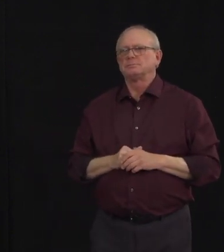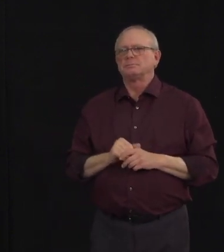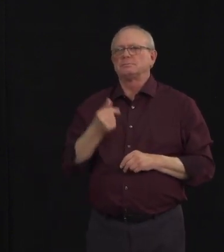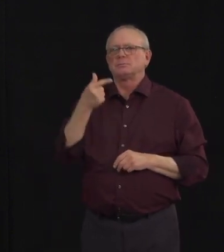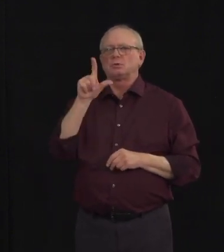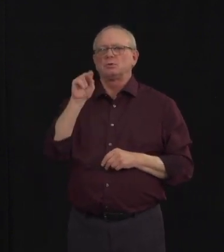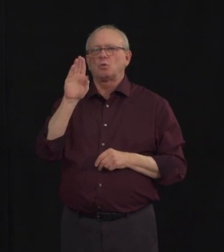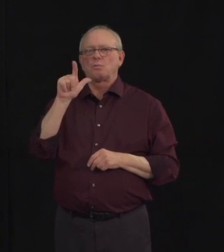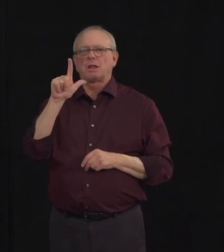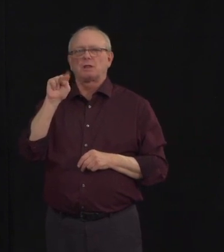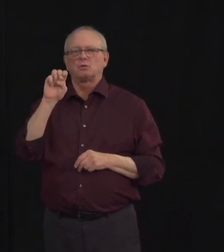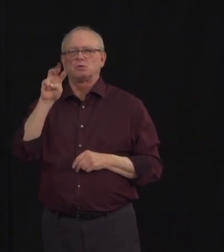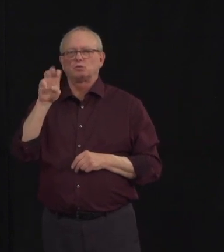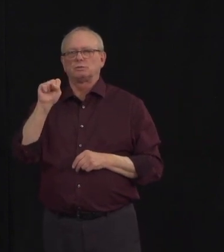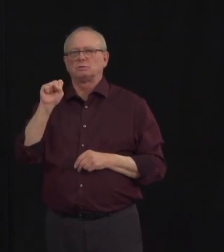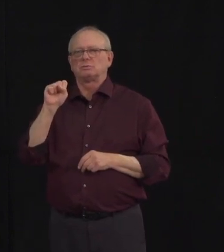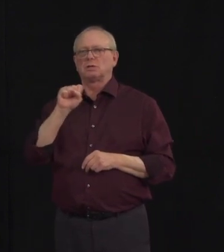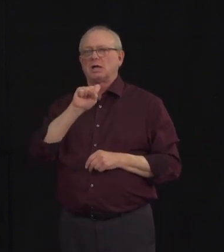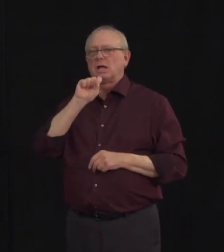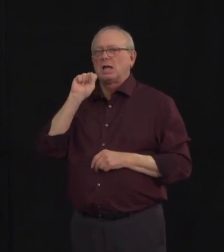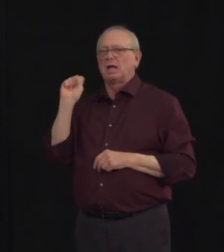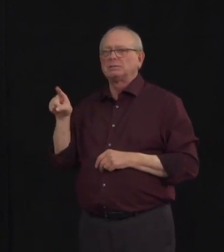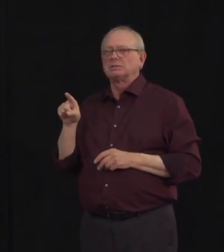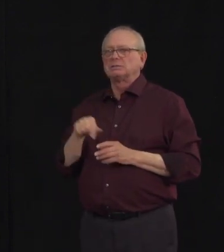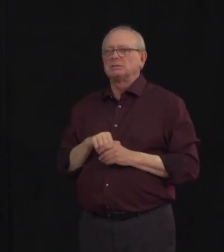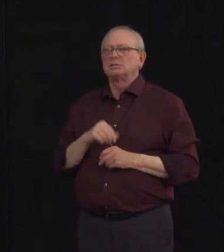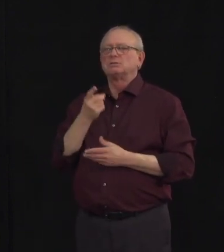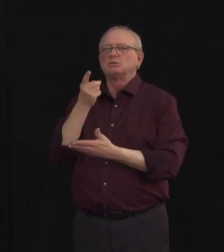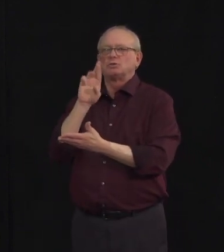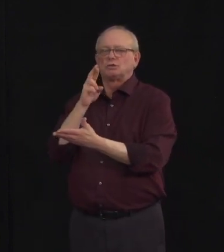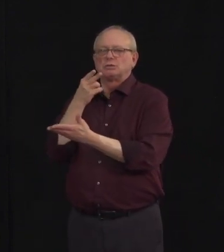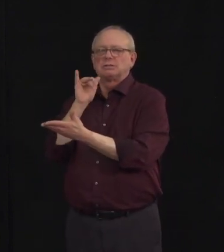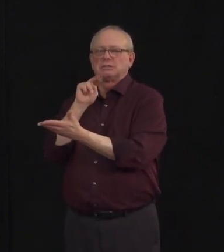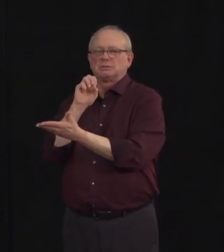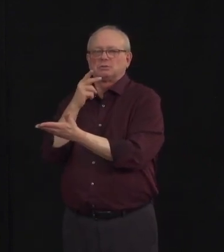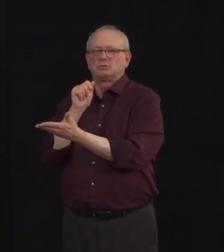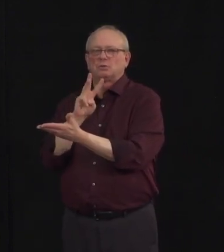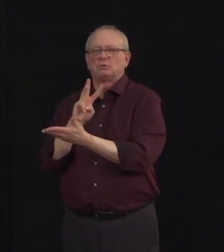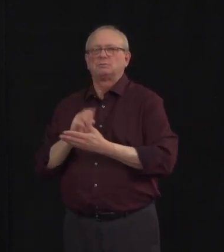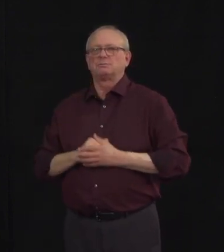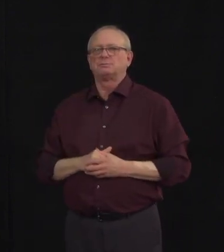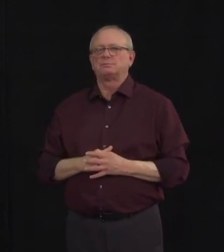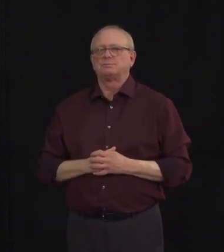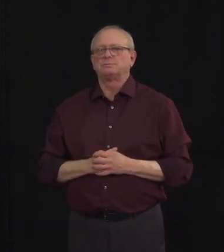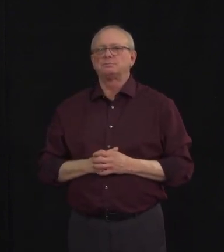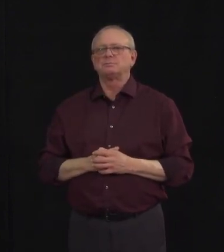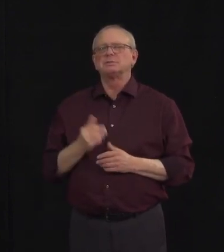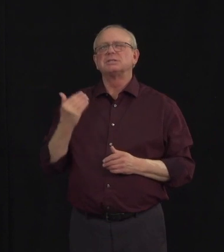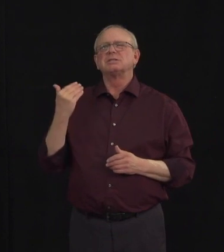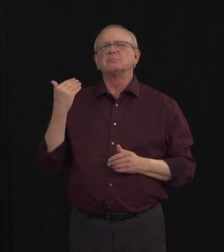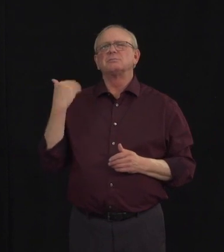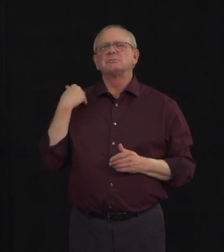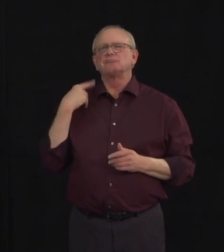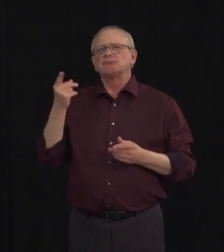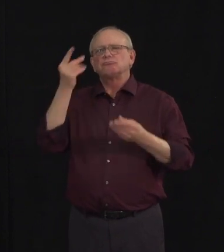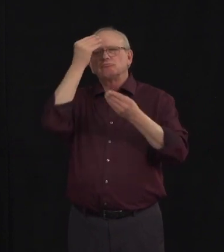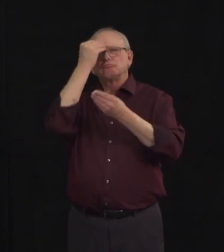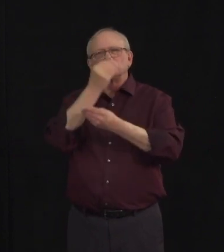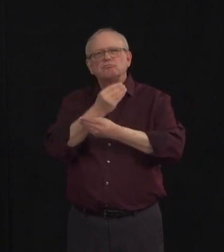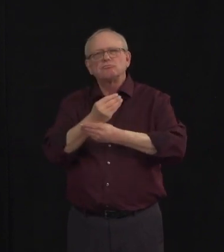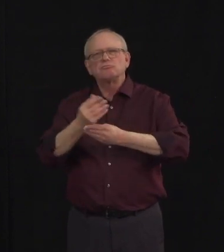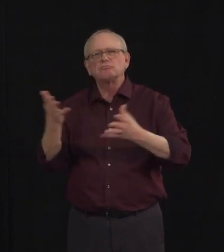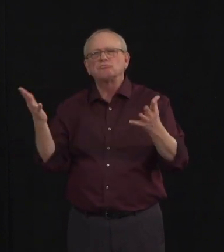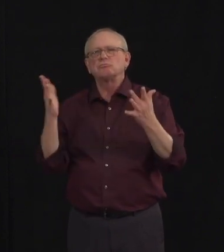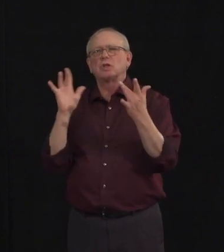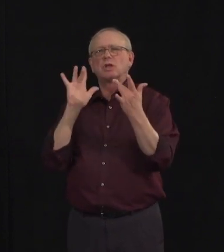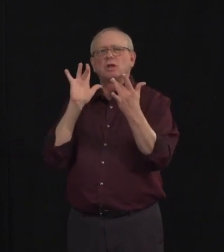Joffe. You previously talked about the importance of contact tracing and preventing the spread of the virus. What is the goal and how quickly a confirmed case